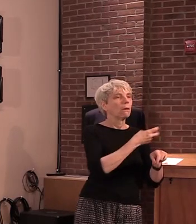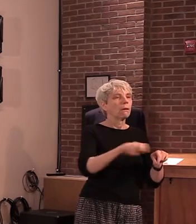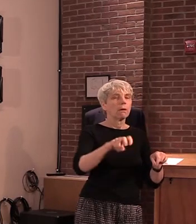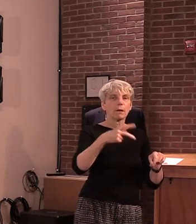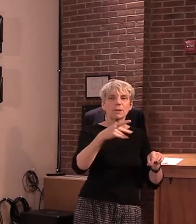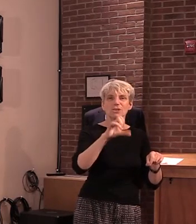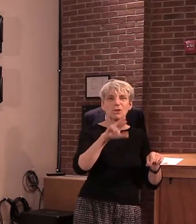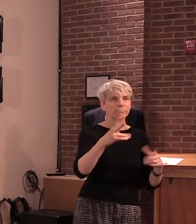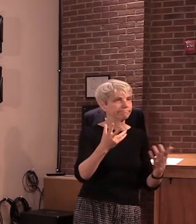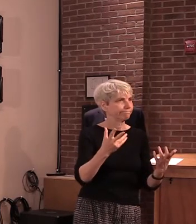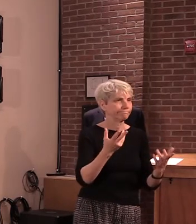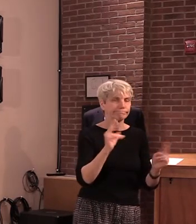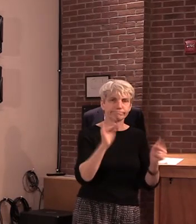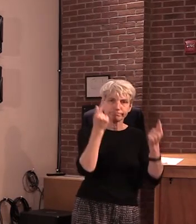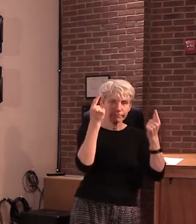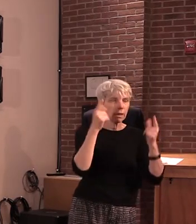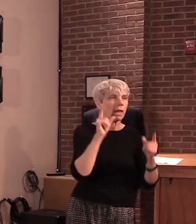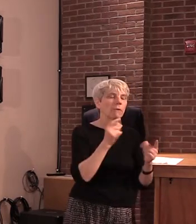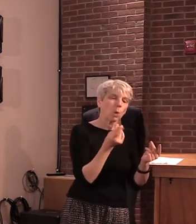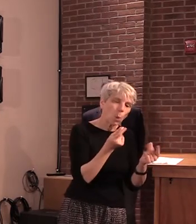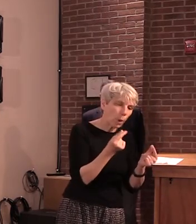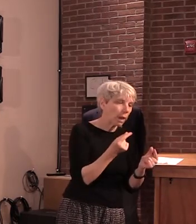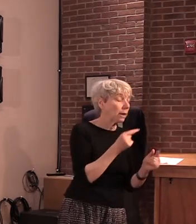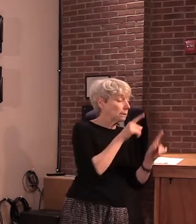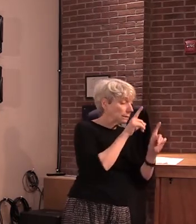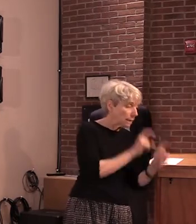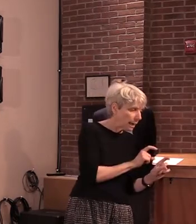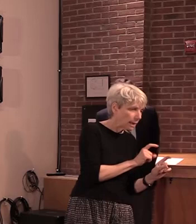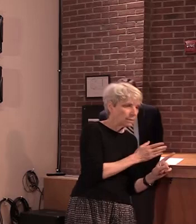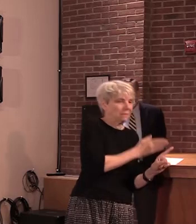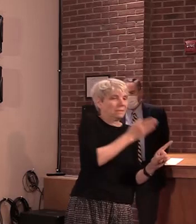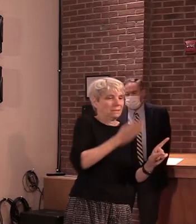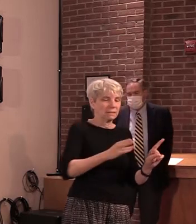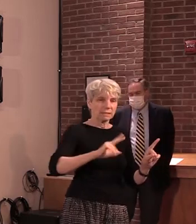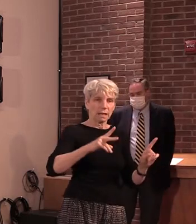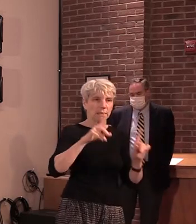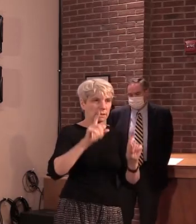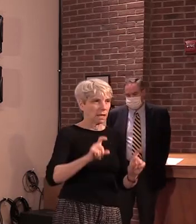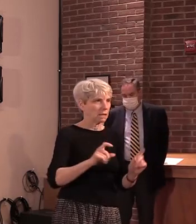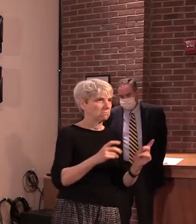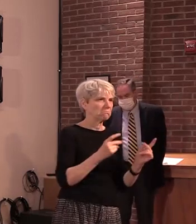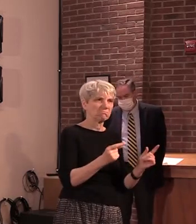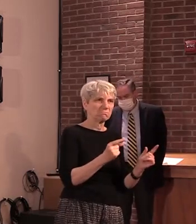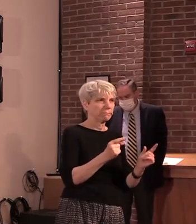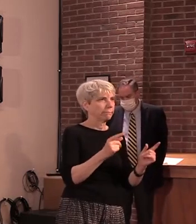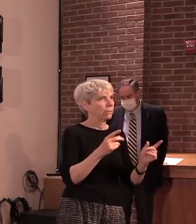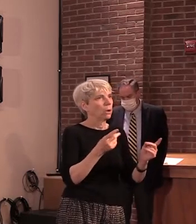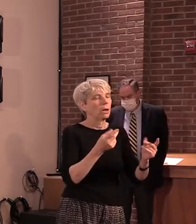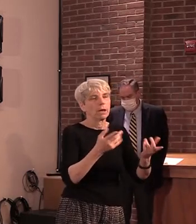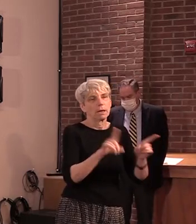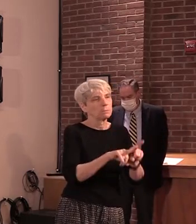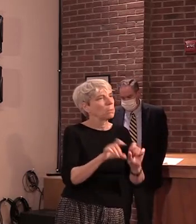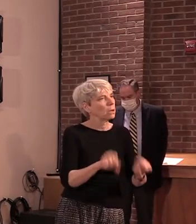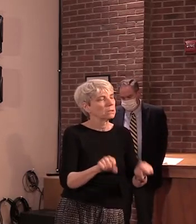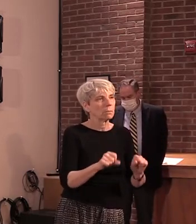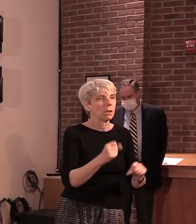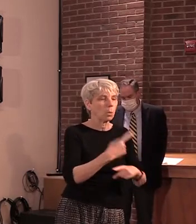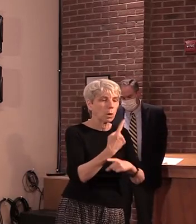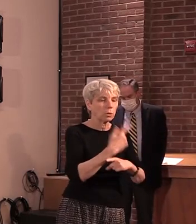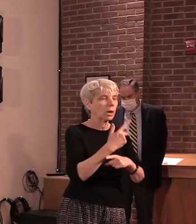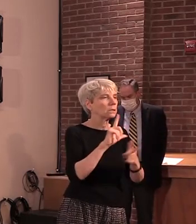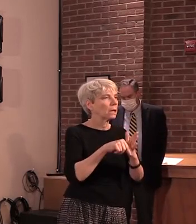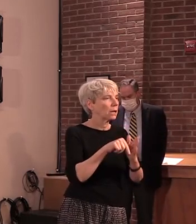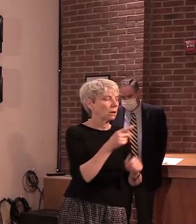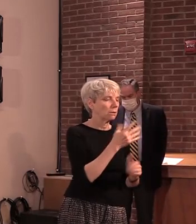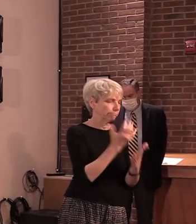want to know then and there and not wait days down the road. If you are actually finding that